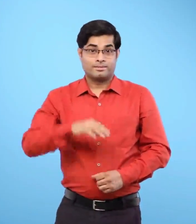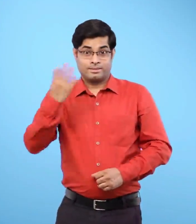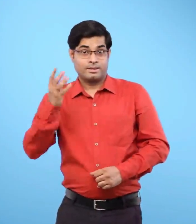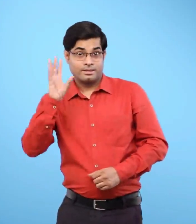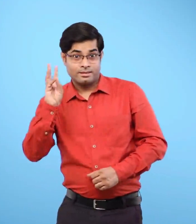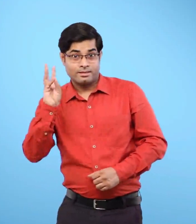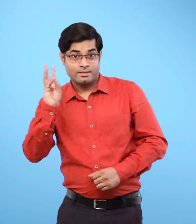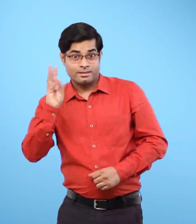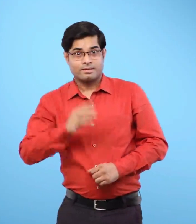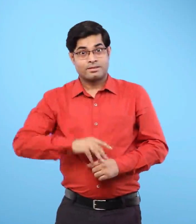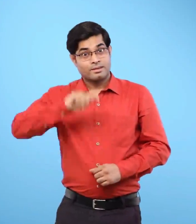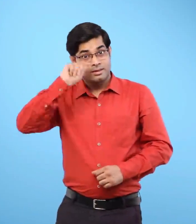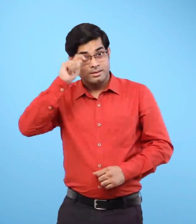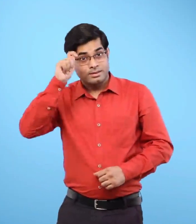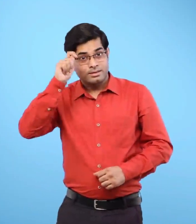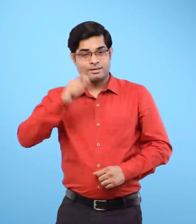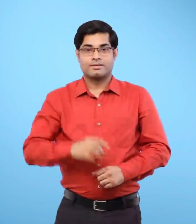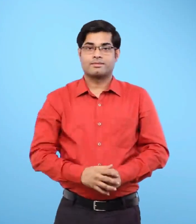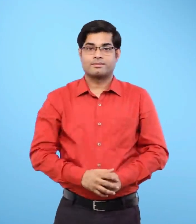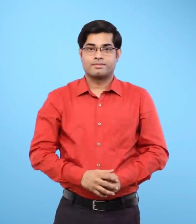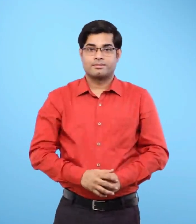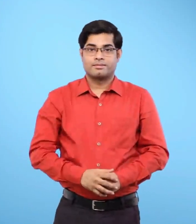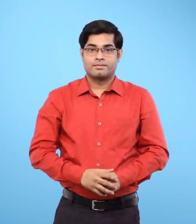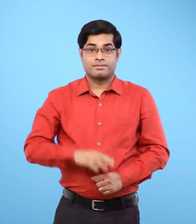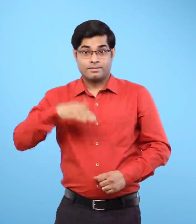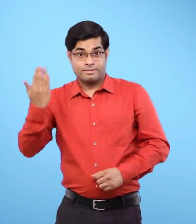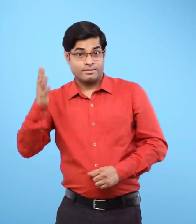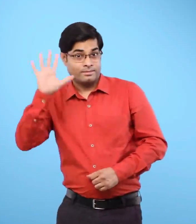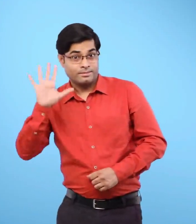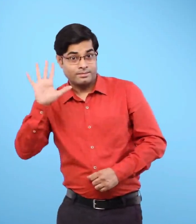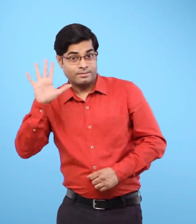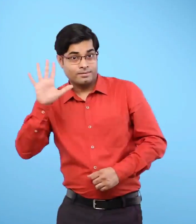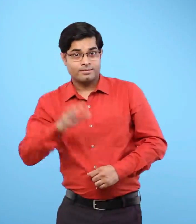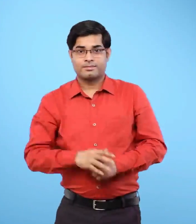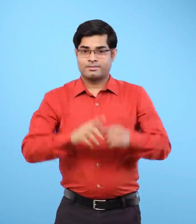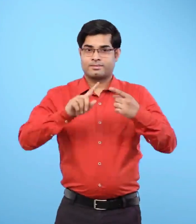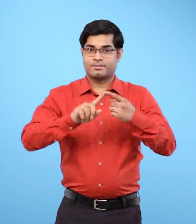period 4, English, period 5, EVS,